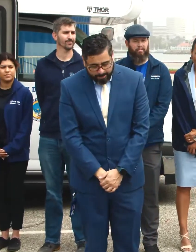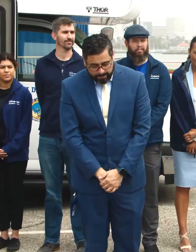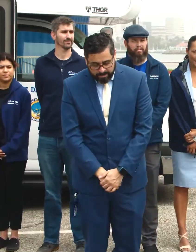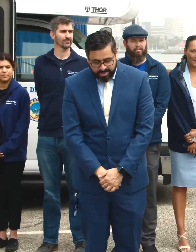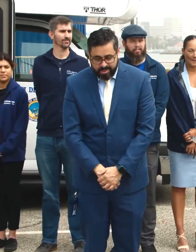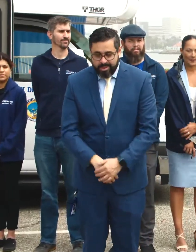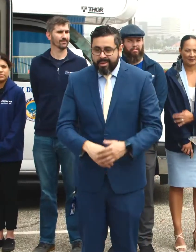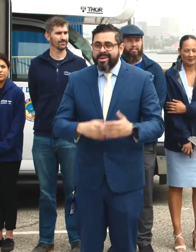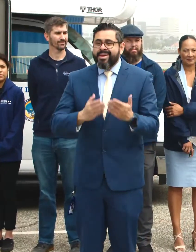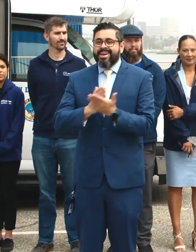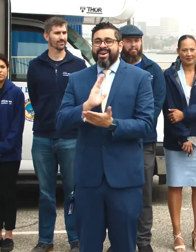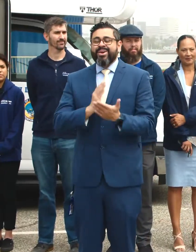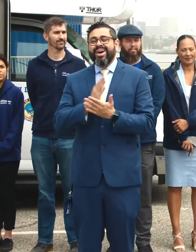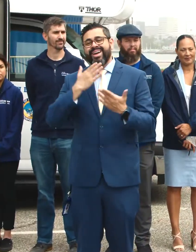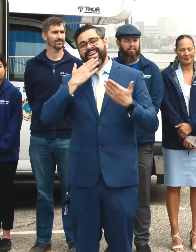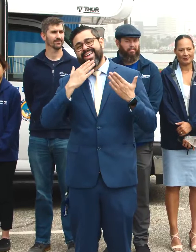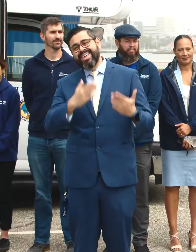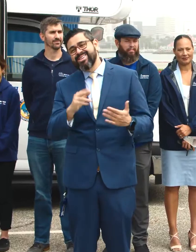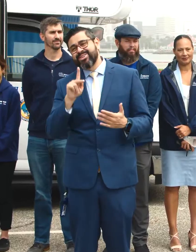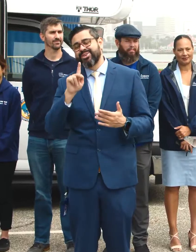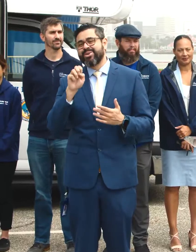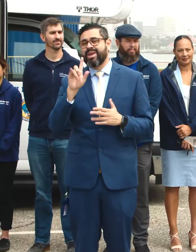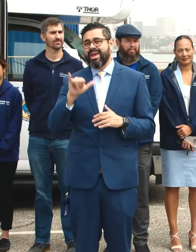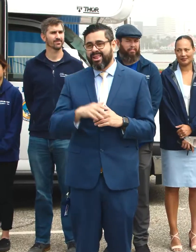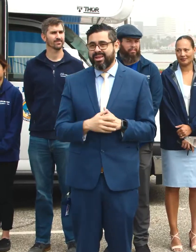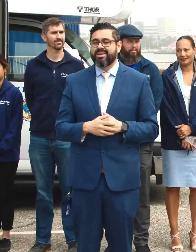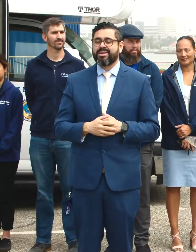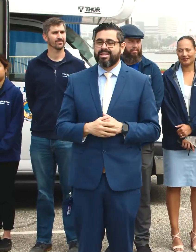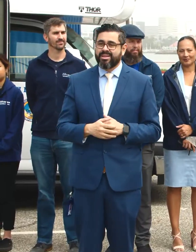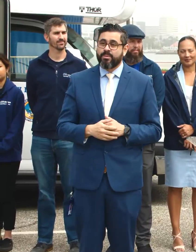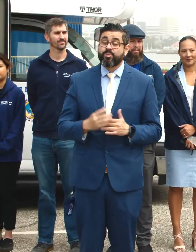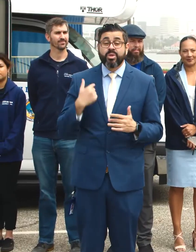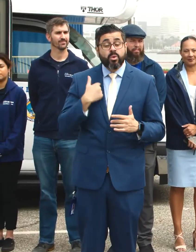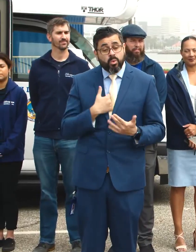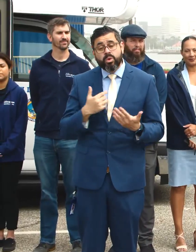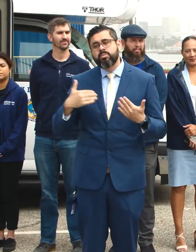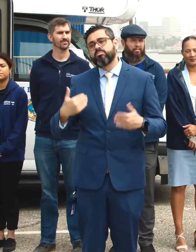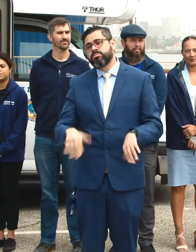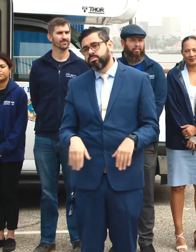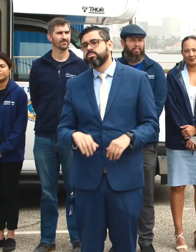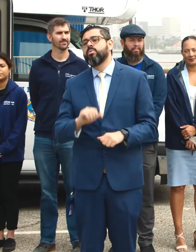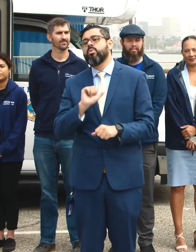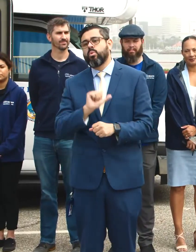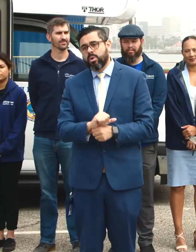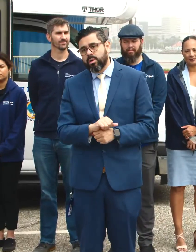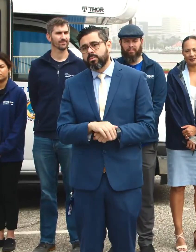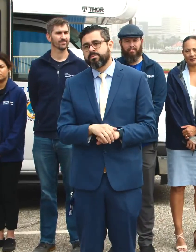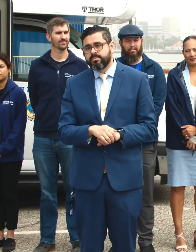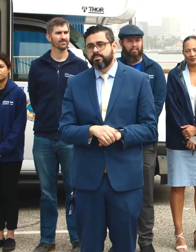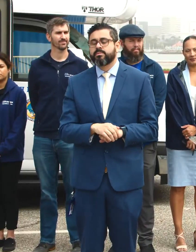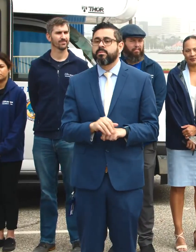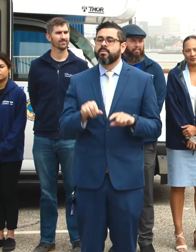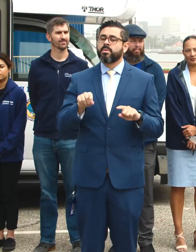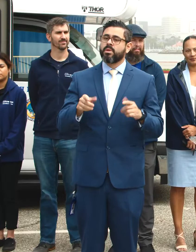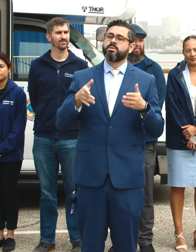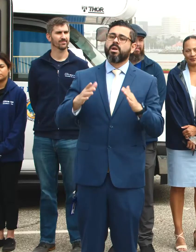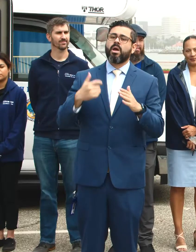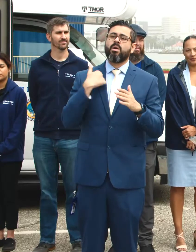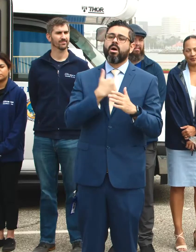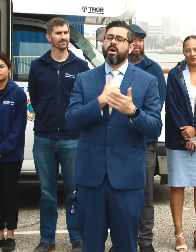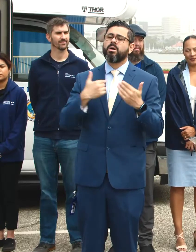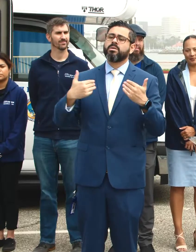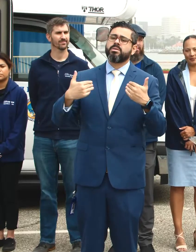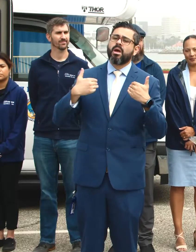All right, thank you, Kelly. And we certainly have work to do, but again, this allows us to have a